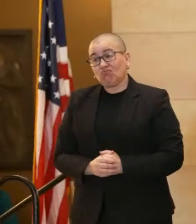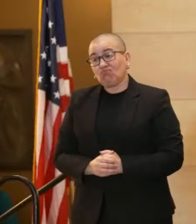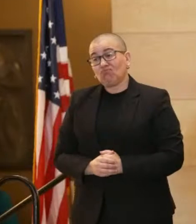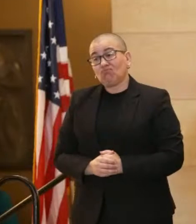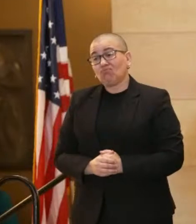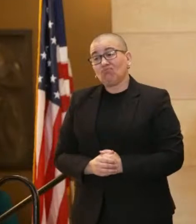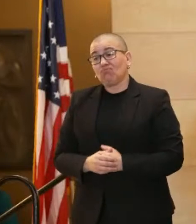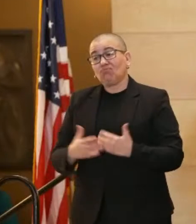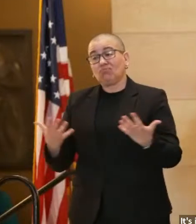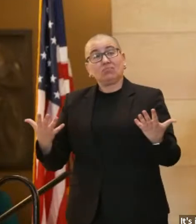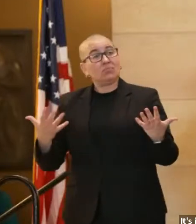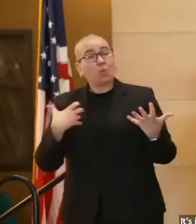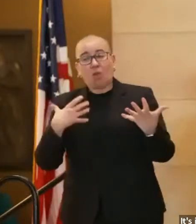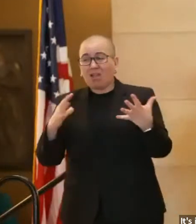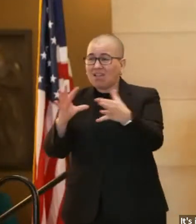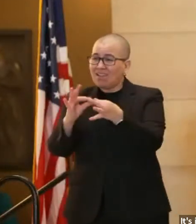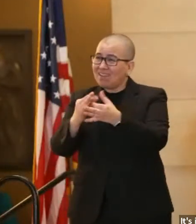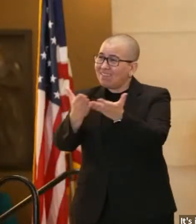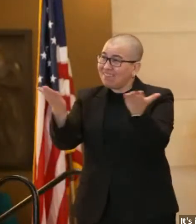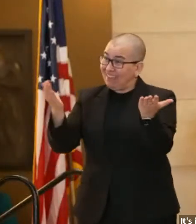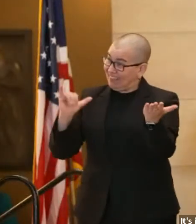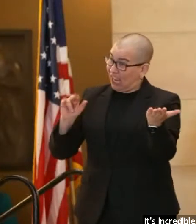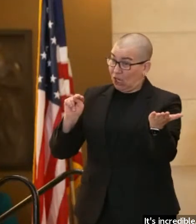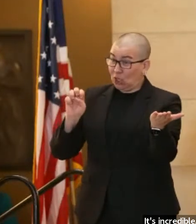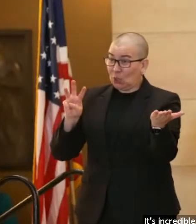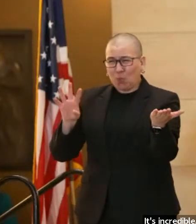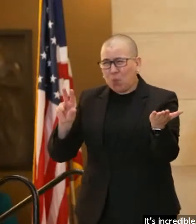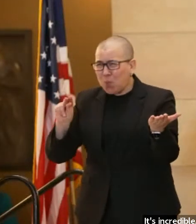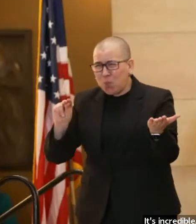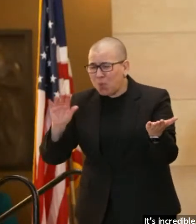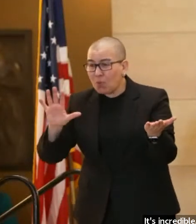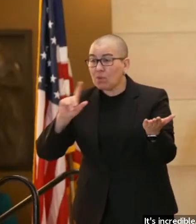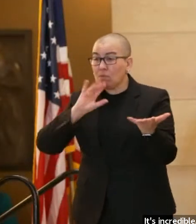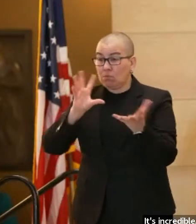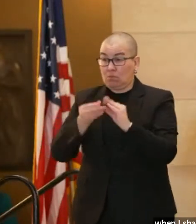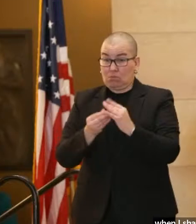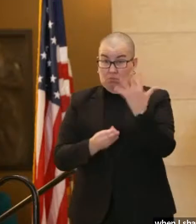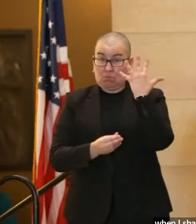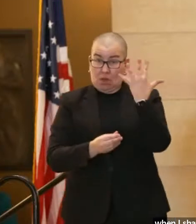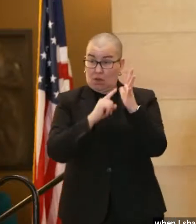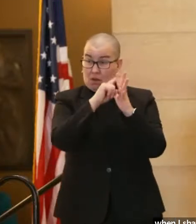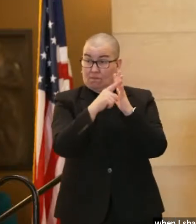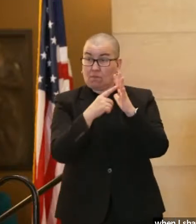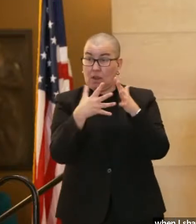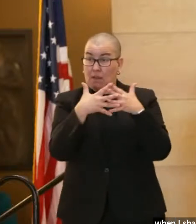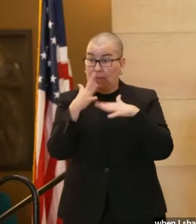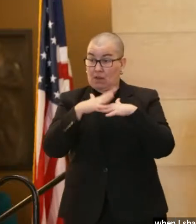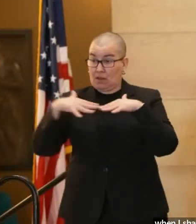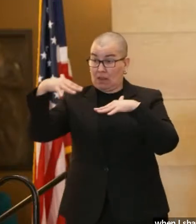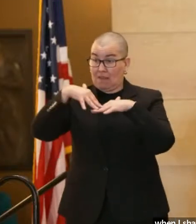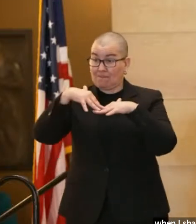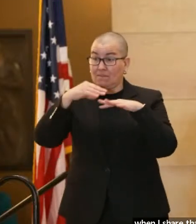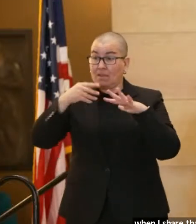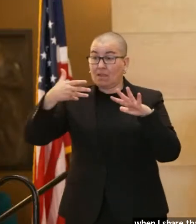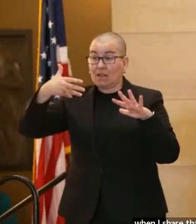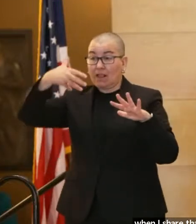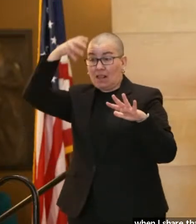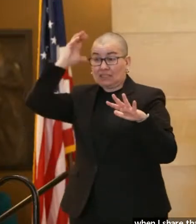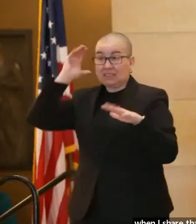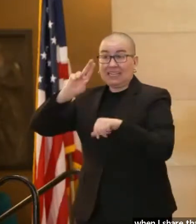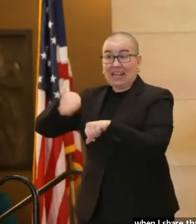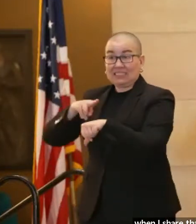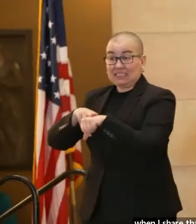anything new when I share that more than 4 in 5 American Indian and Alaska Native women